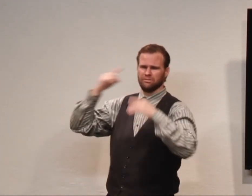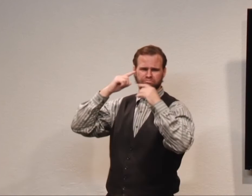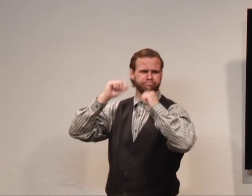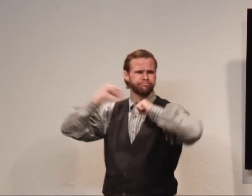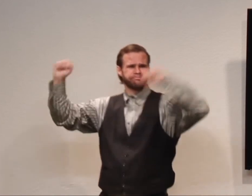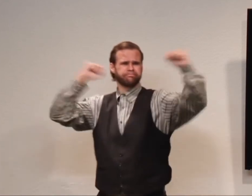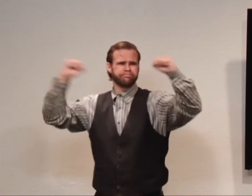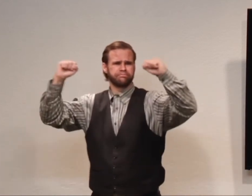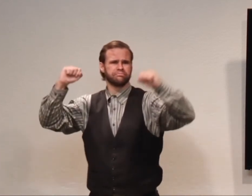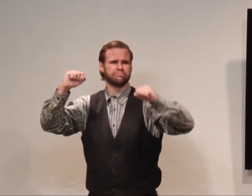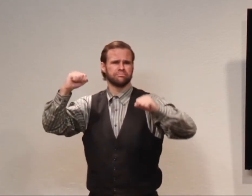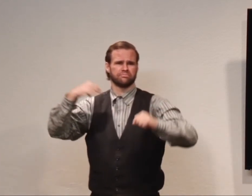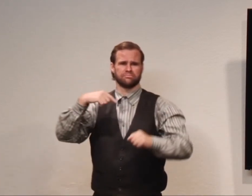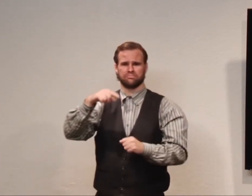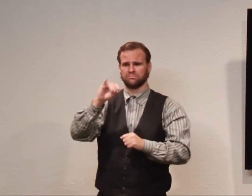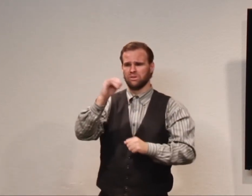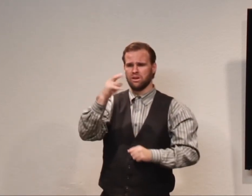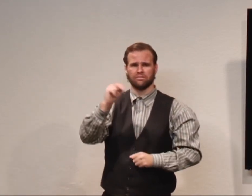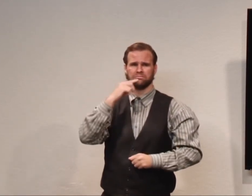God.